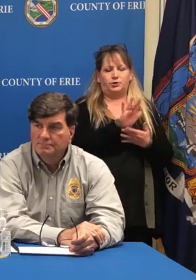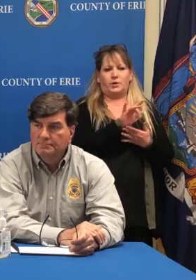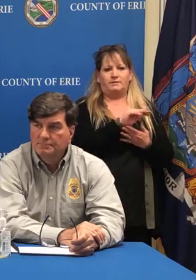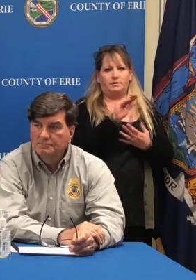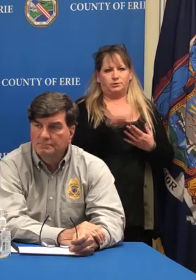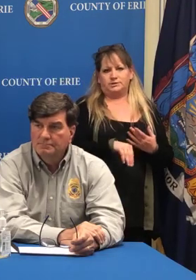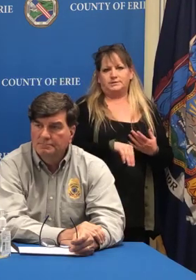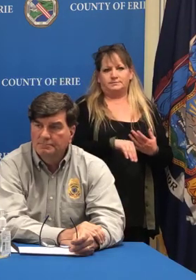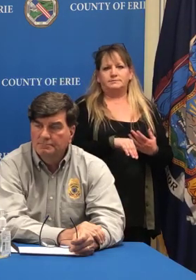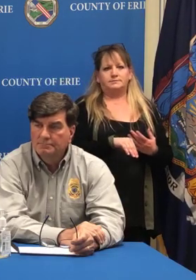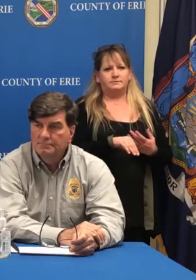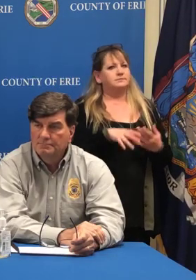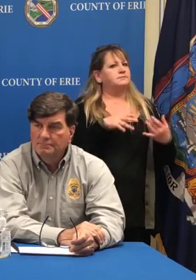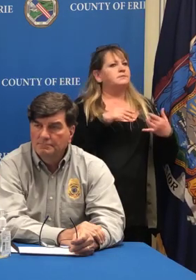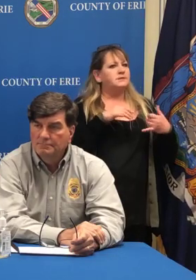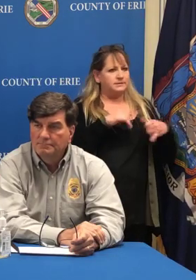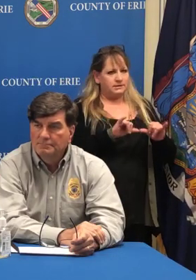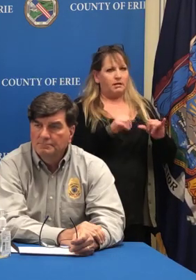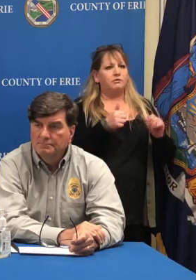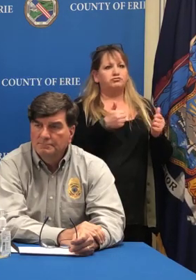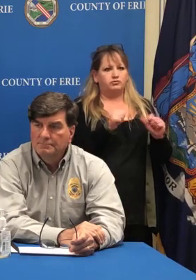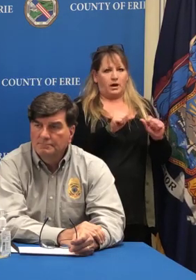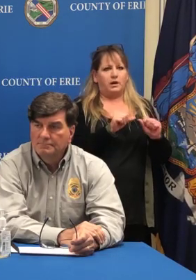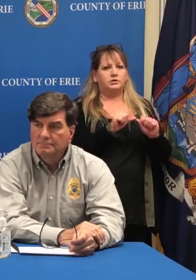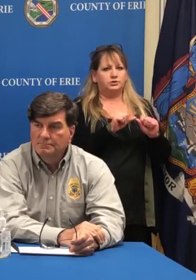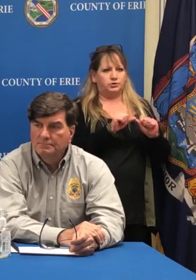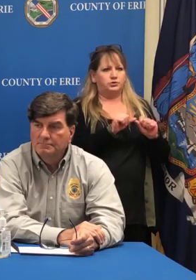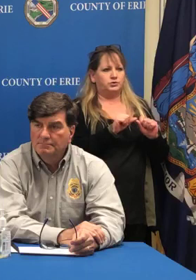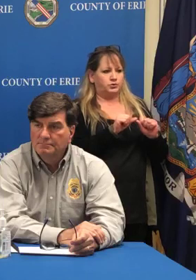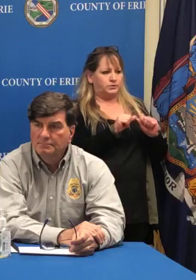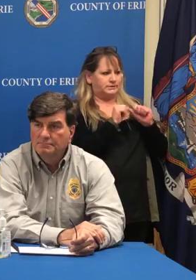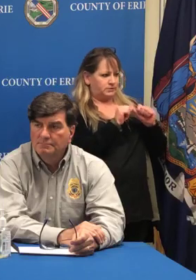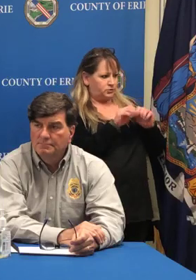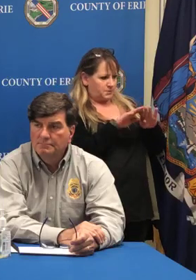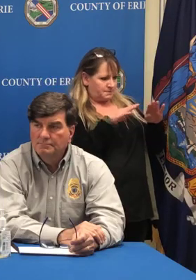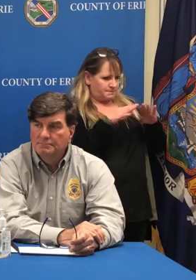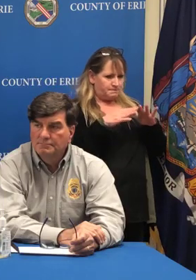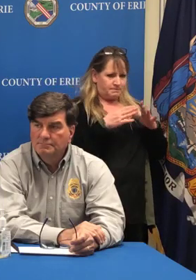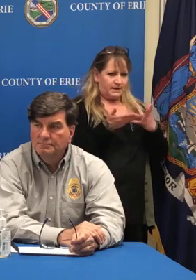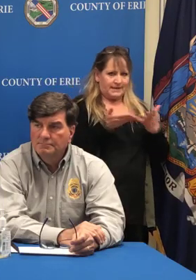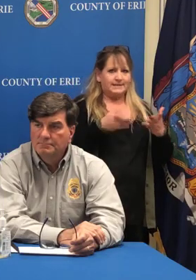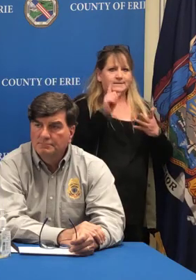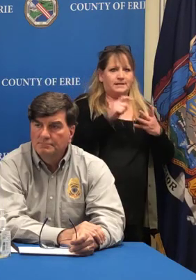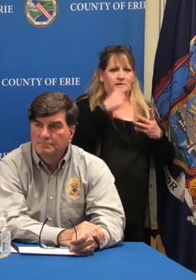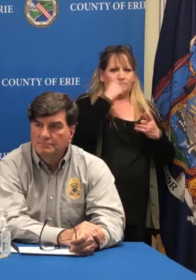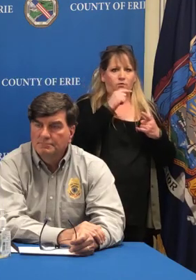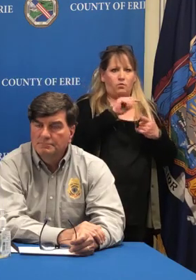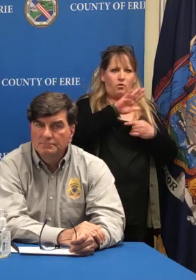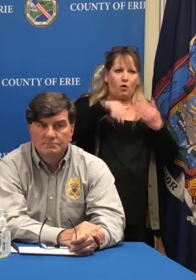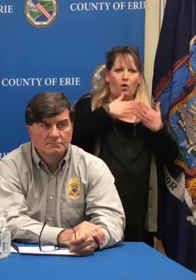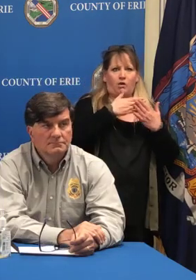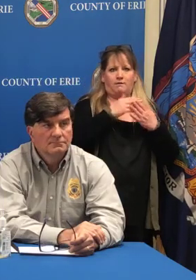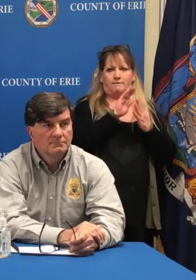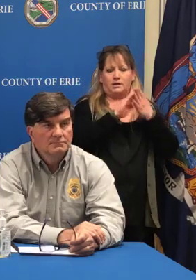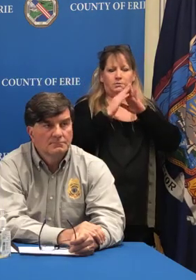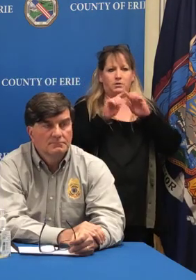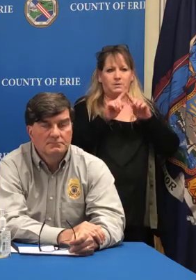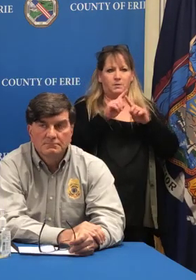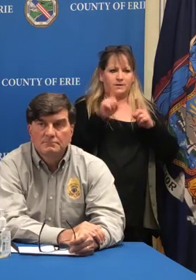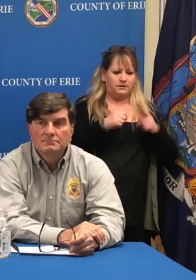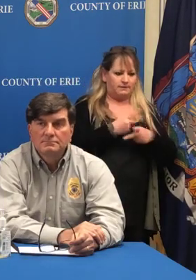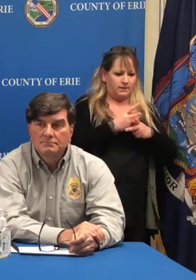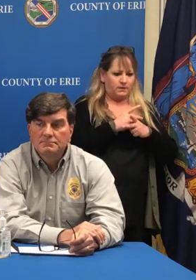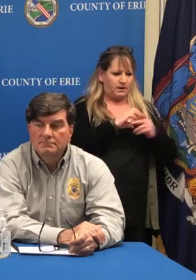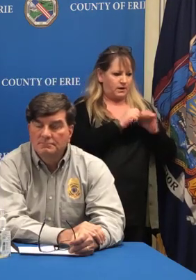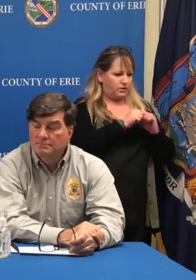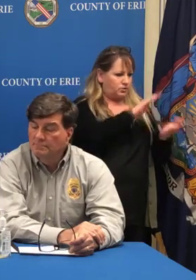25% occupancy. We're still trying to keep open needed services for our greater community, but we have to find a way to reduce